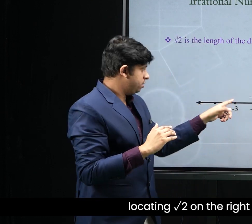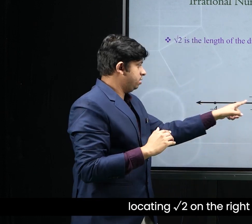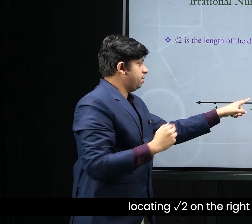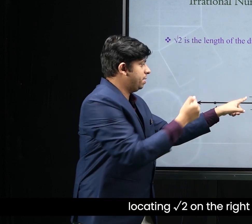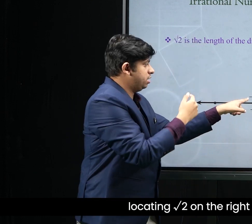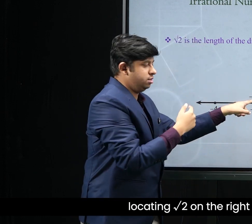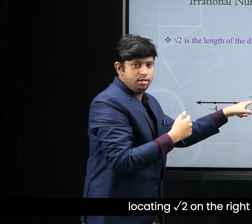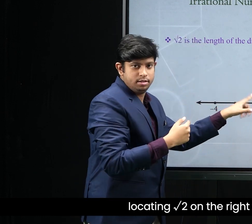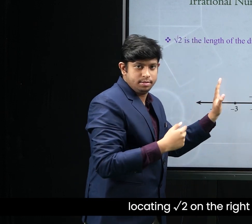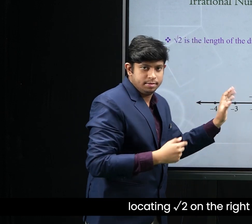left.